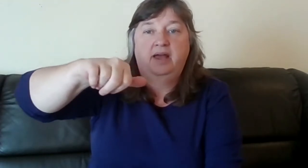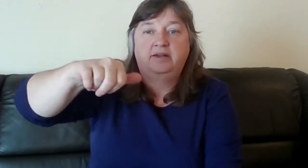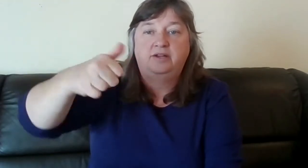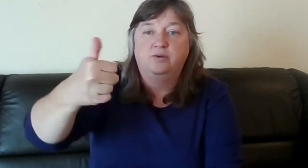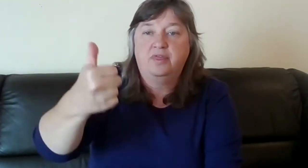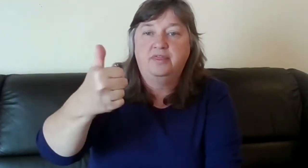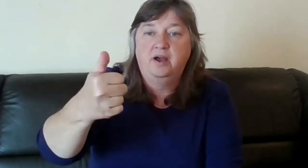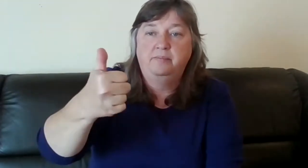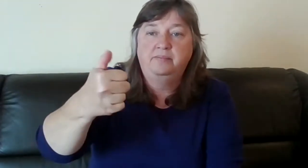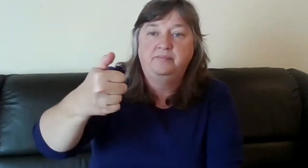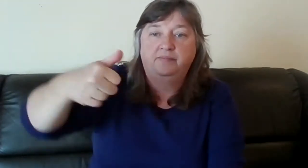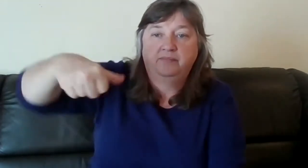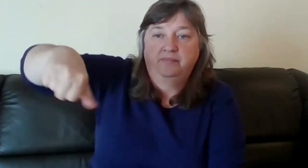and your thumb